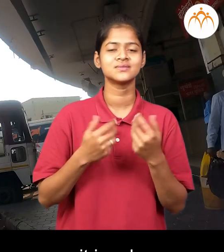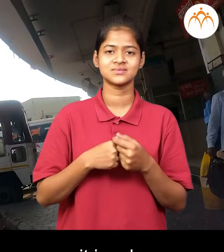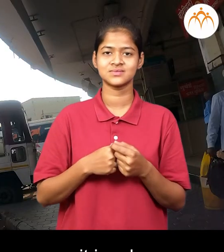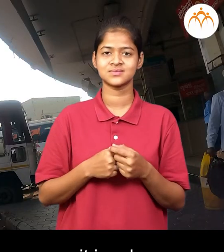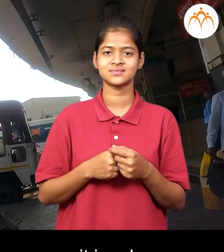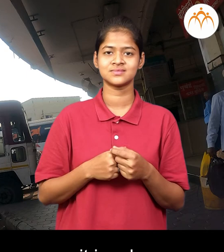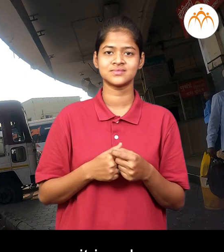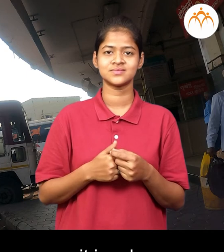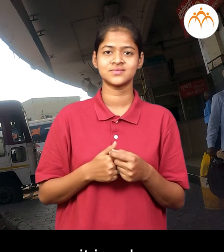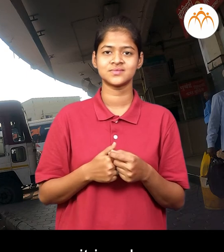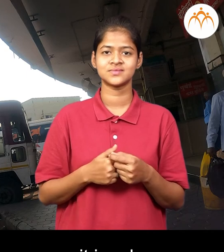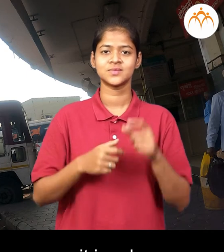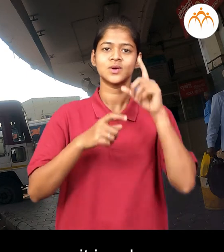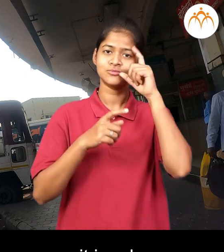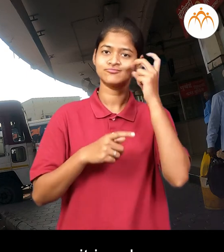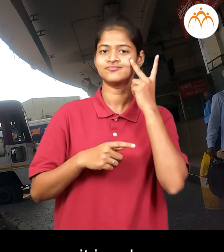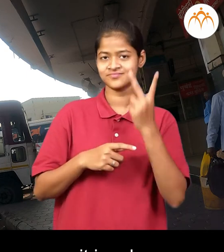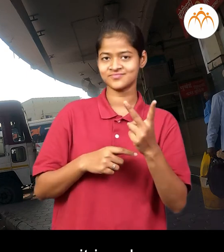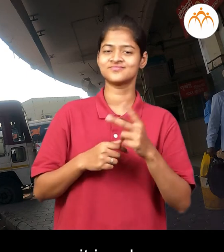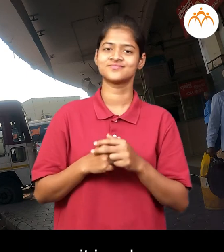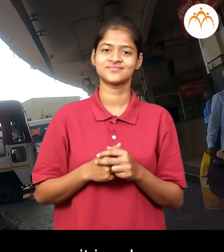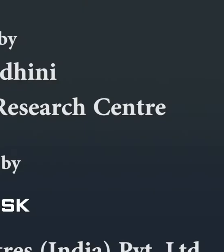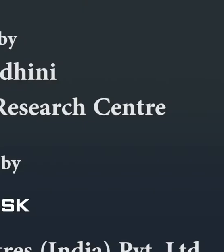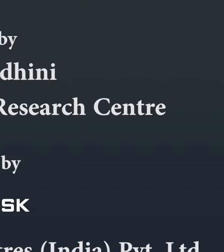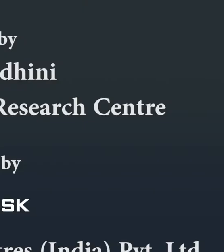passengers passengers can sit in a bus.